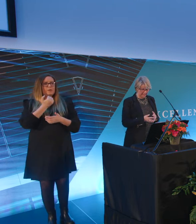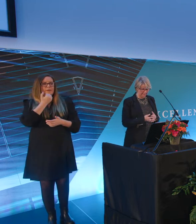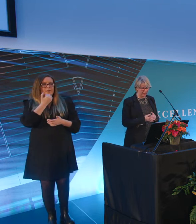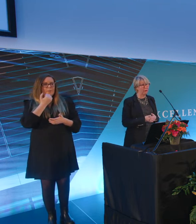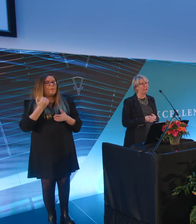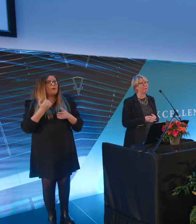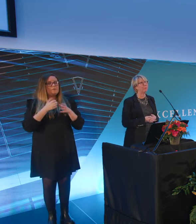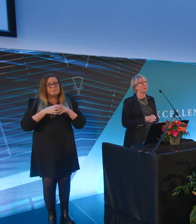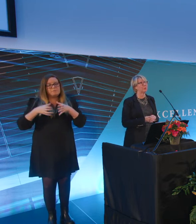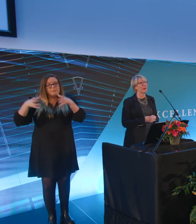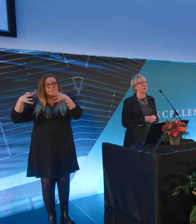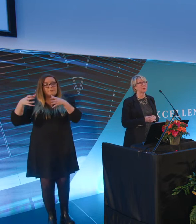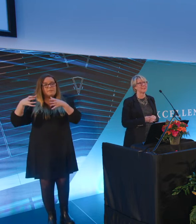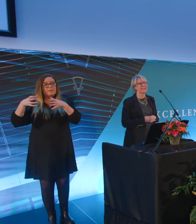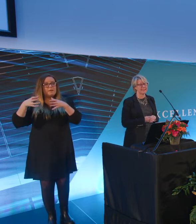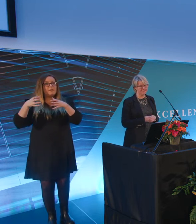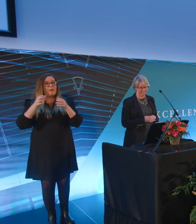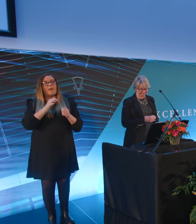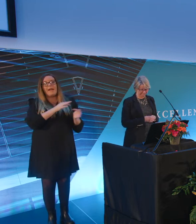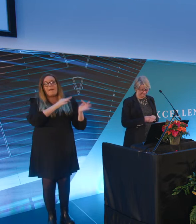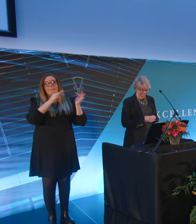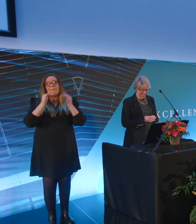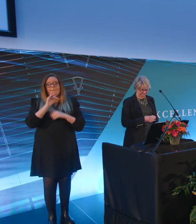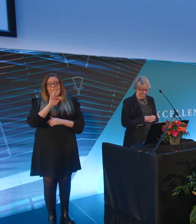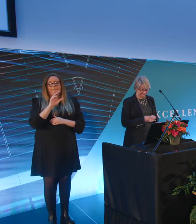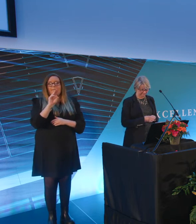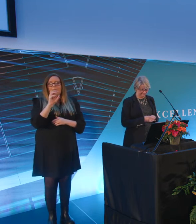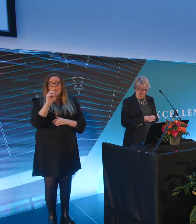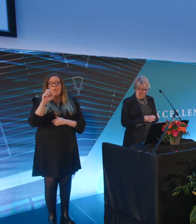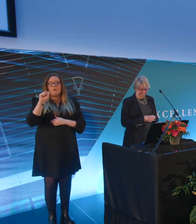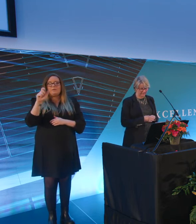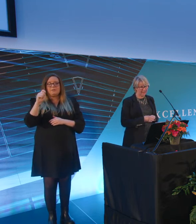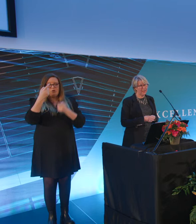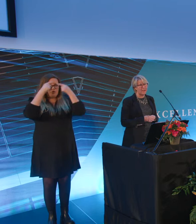particularly in the area of postgraduate study.